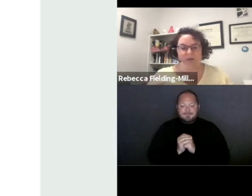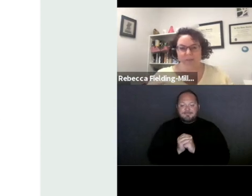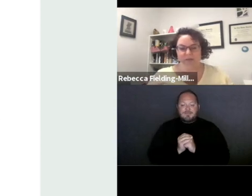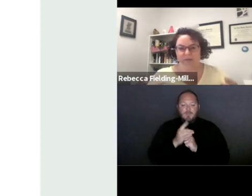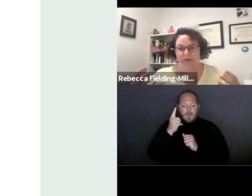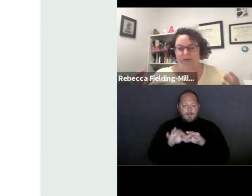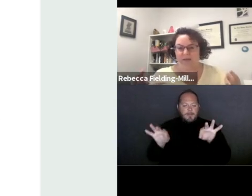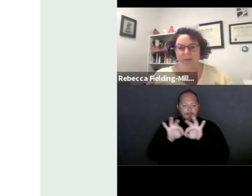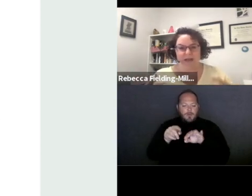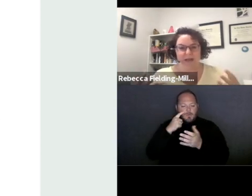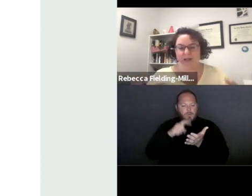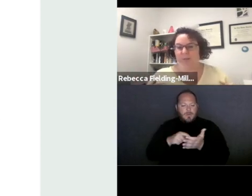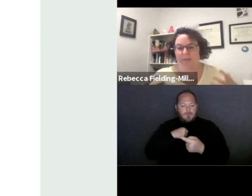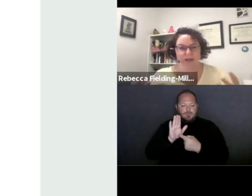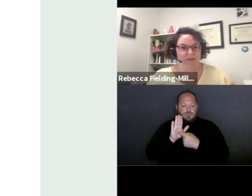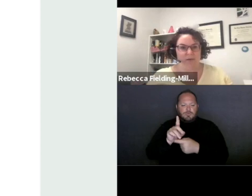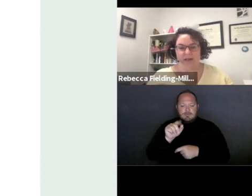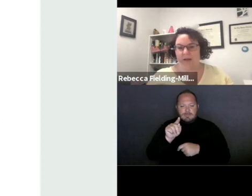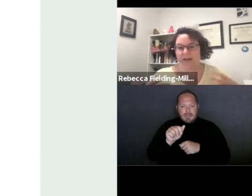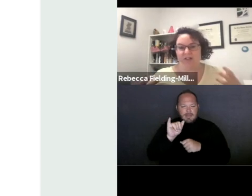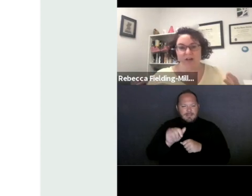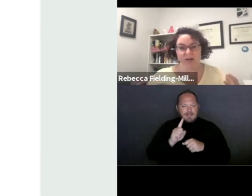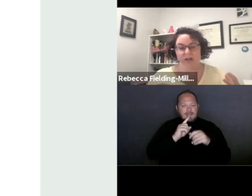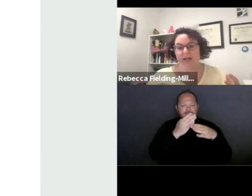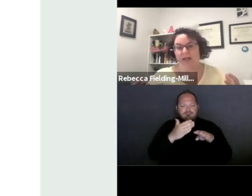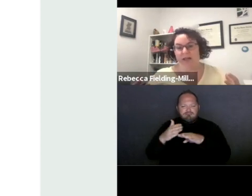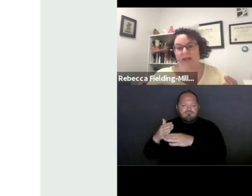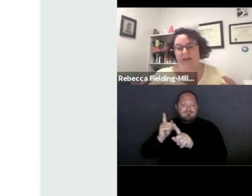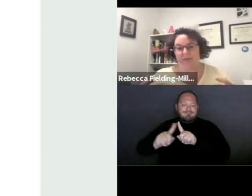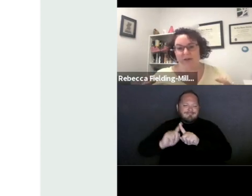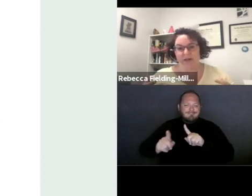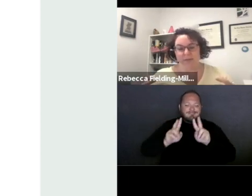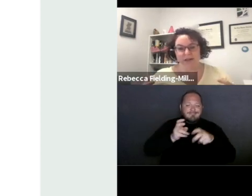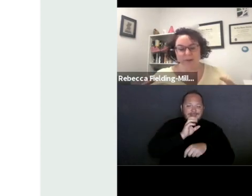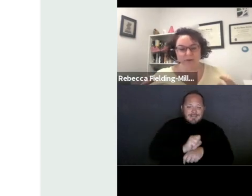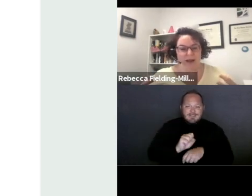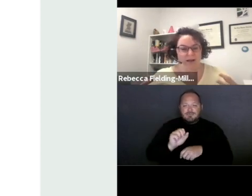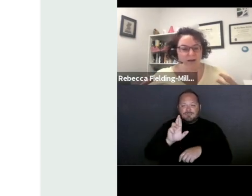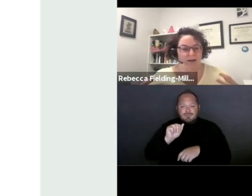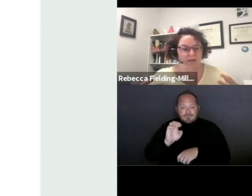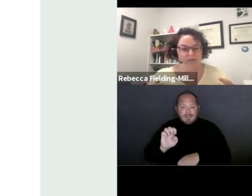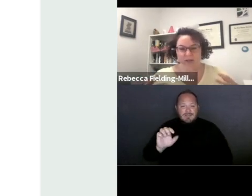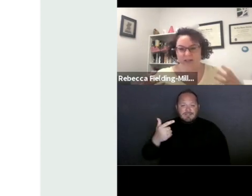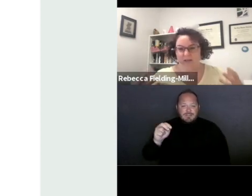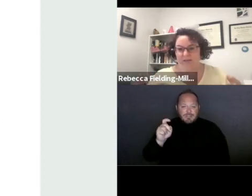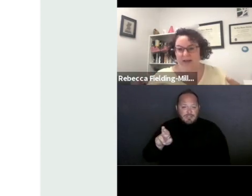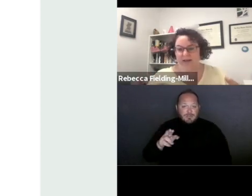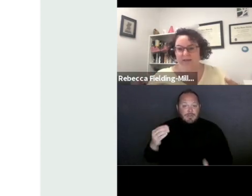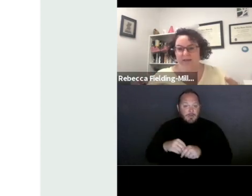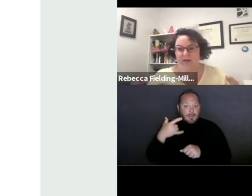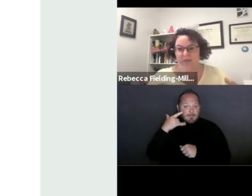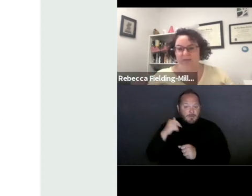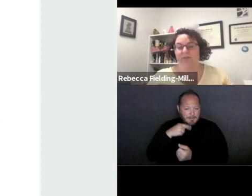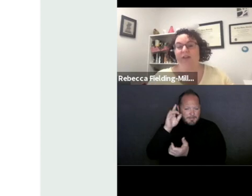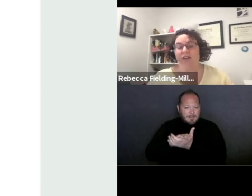disaggregated by all types of different things, by age, by race, you can get it by gender. In California, I believe we track LGBT